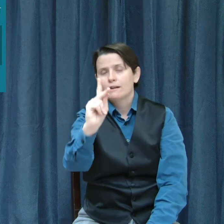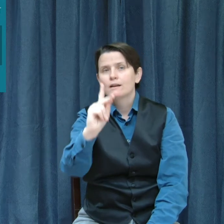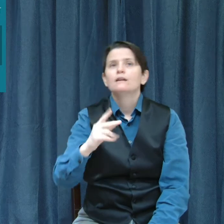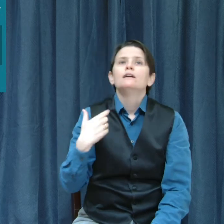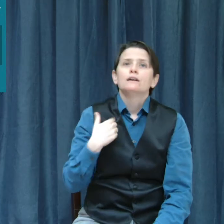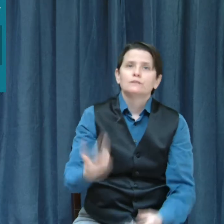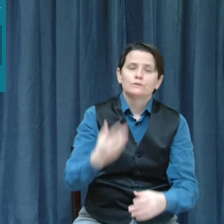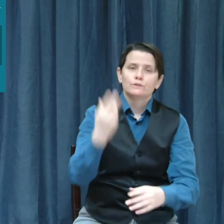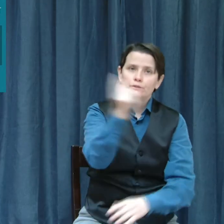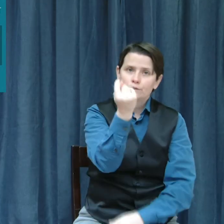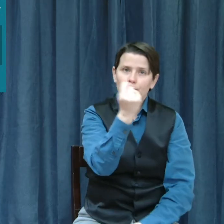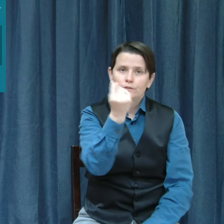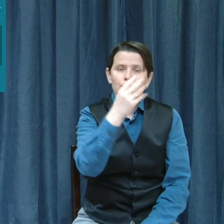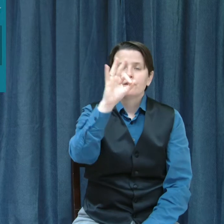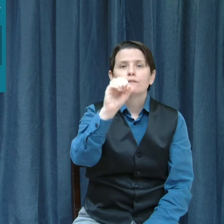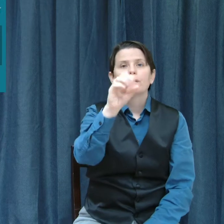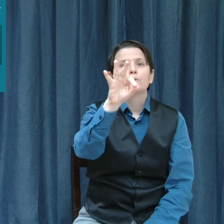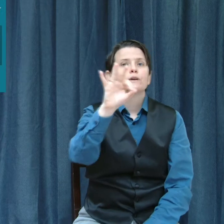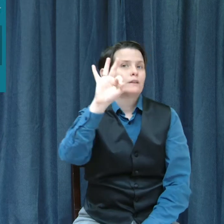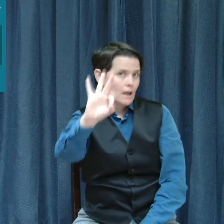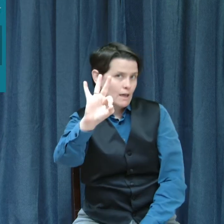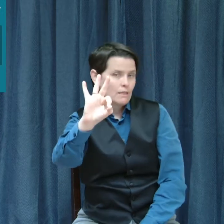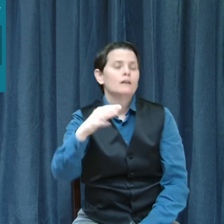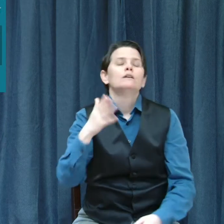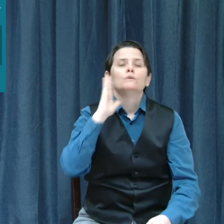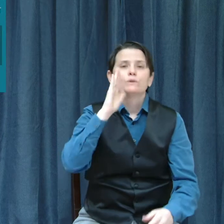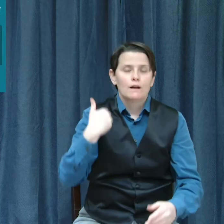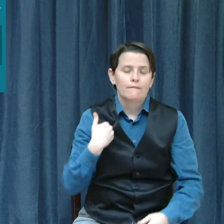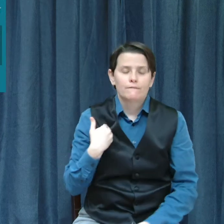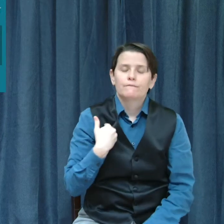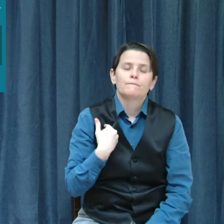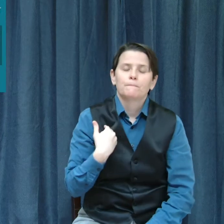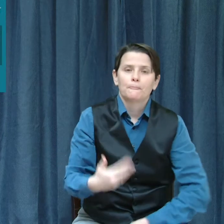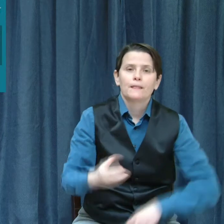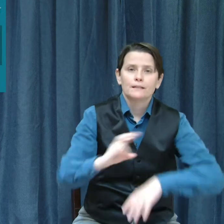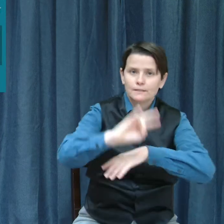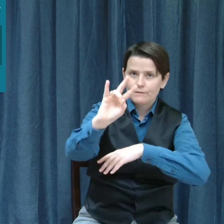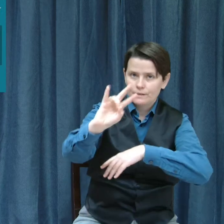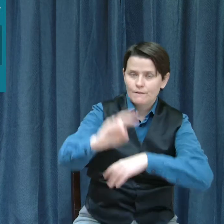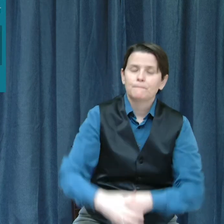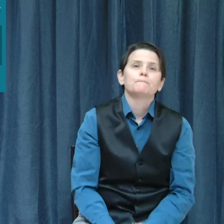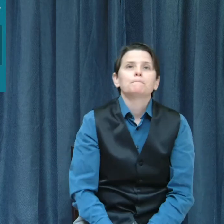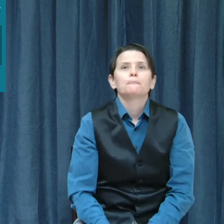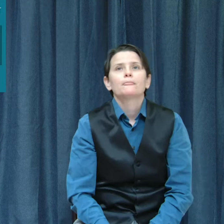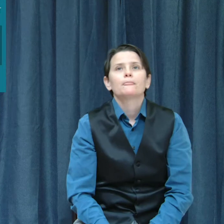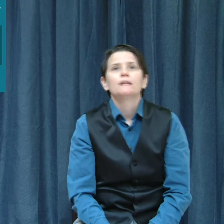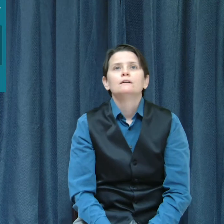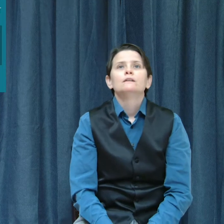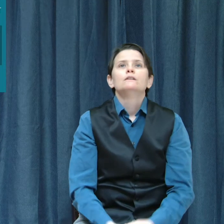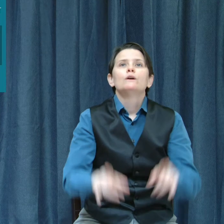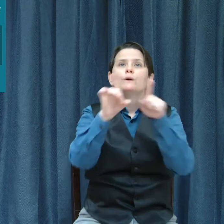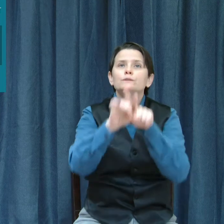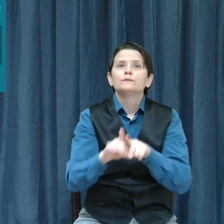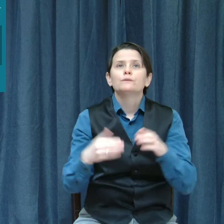p.m., and it's offered on a love offering basis. In our quantum frequency group harmonic for the greater good, we'll